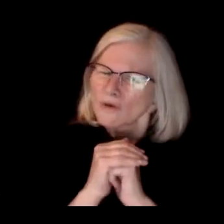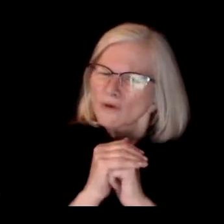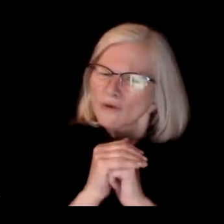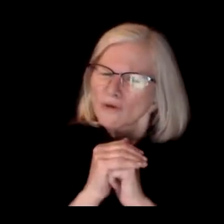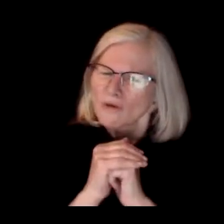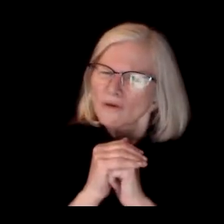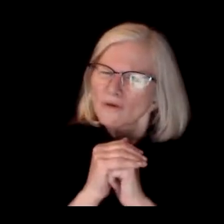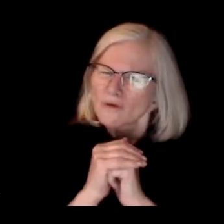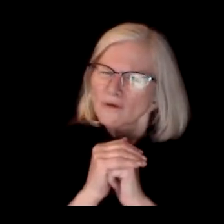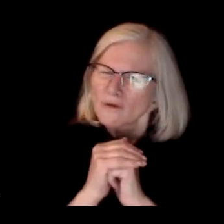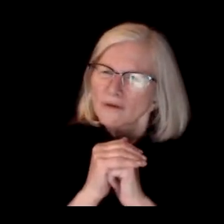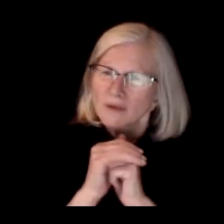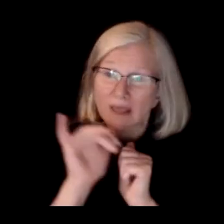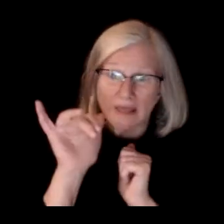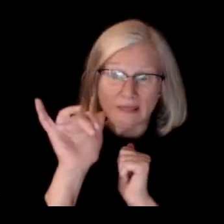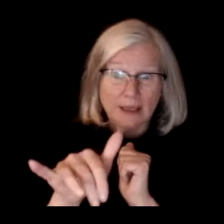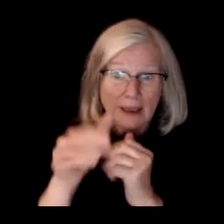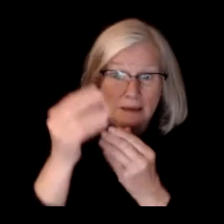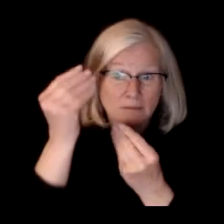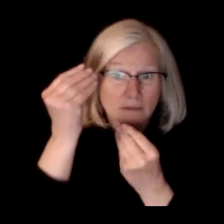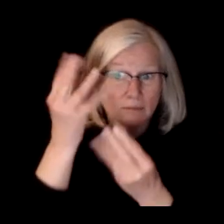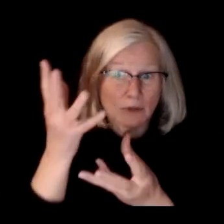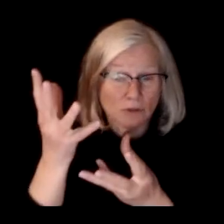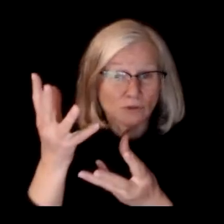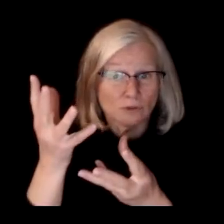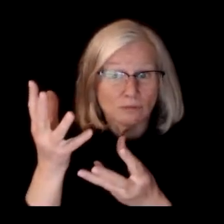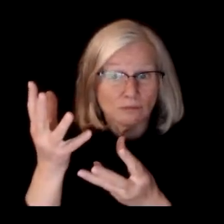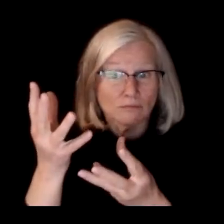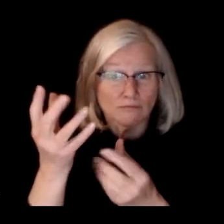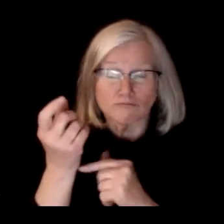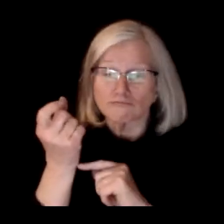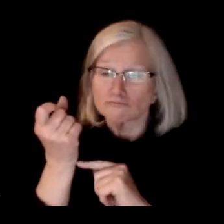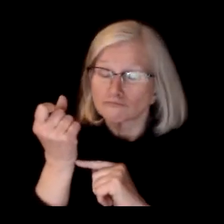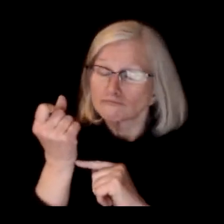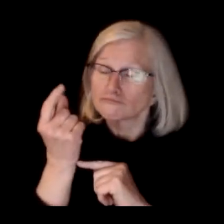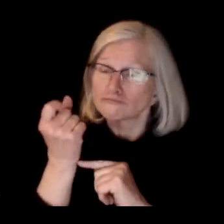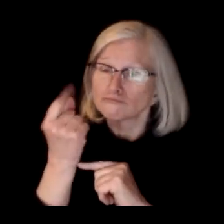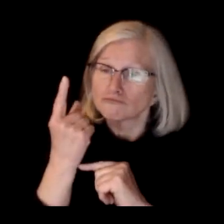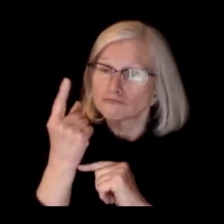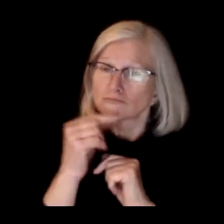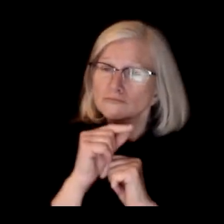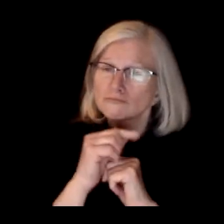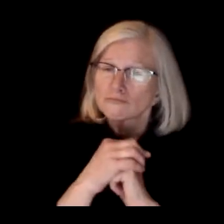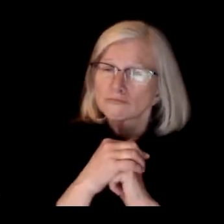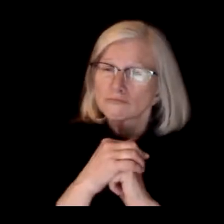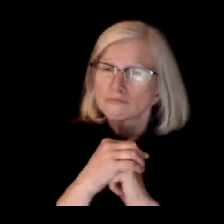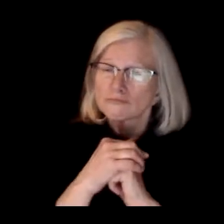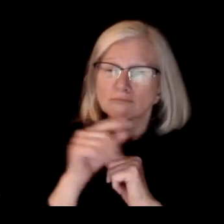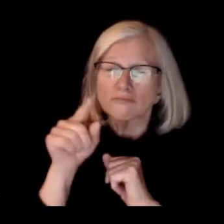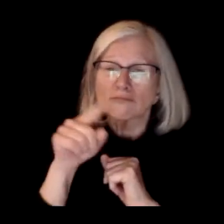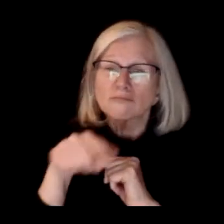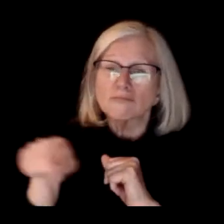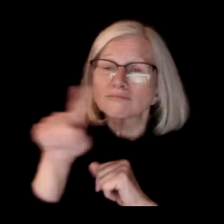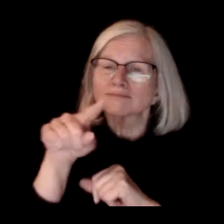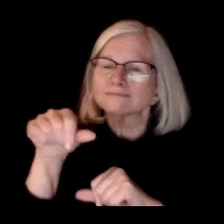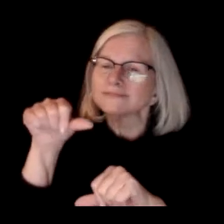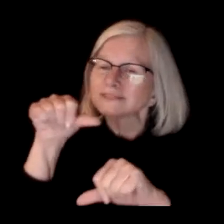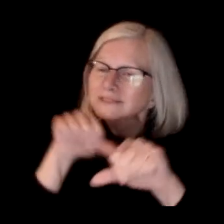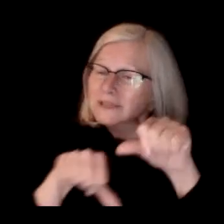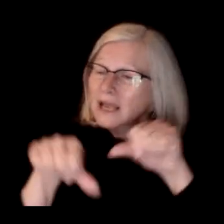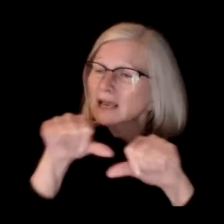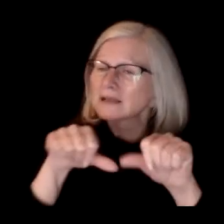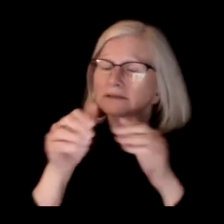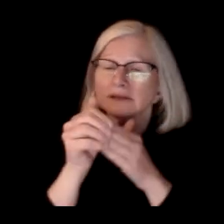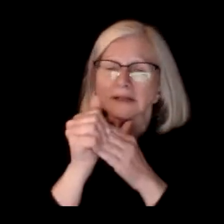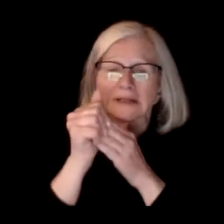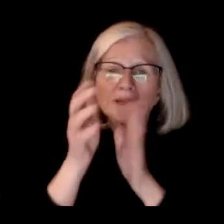I think credible scientific leaders are and need to be in the lead on making that case to